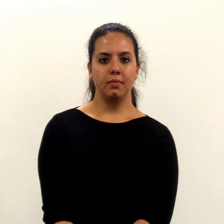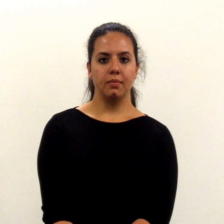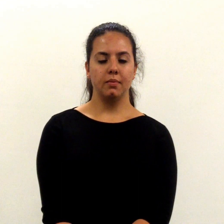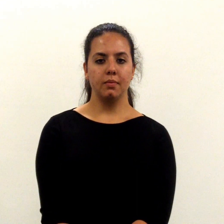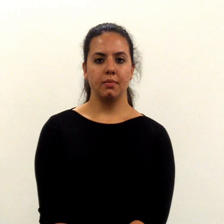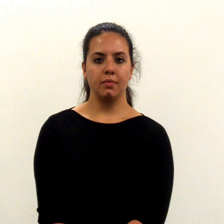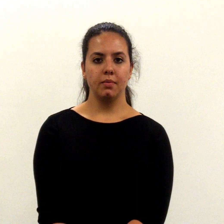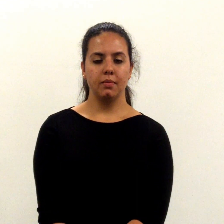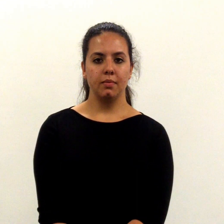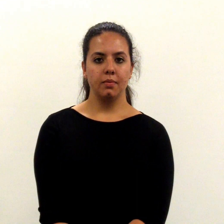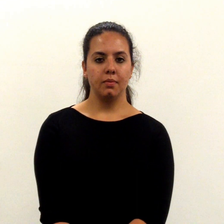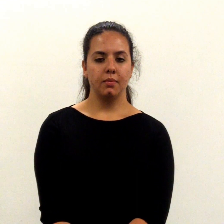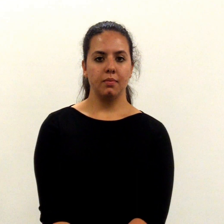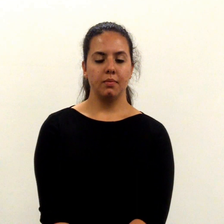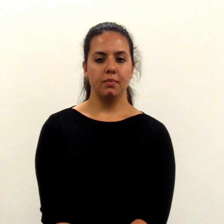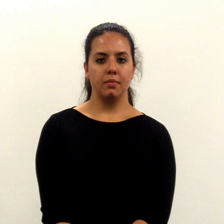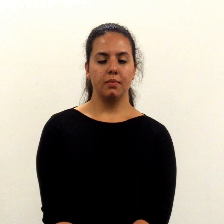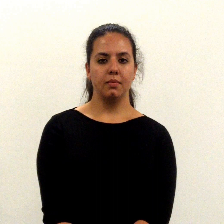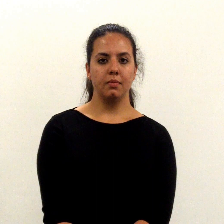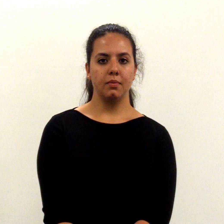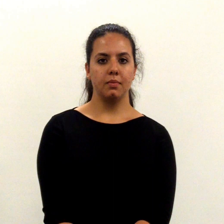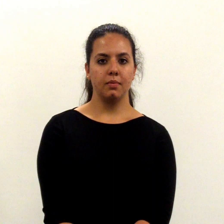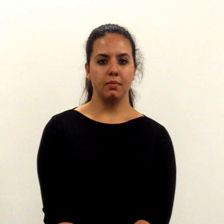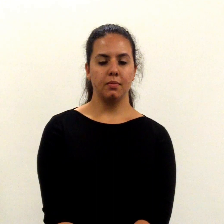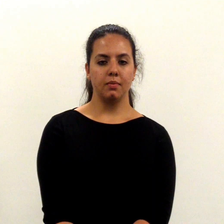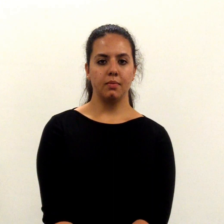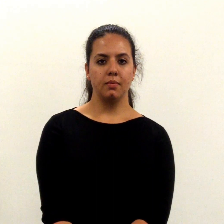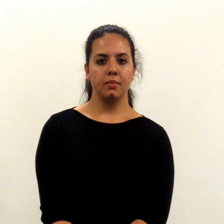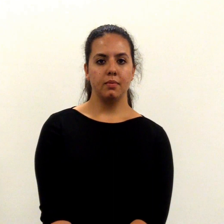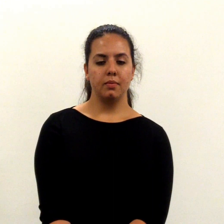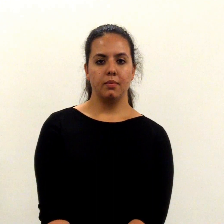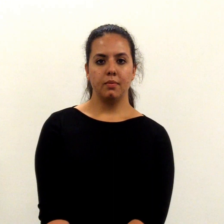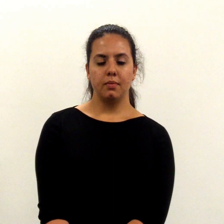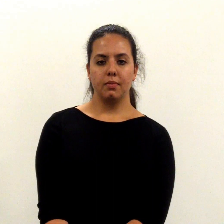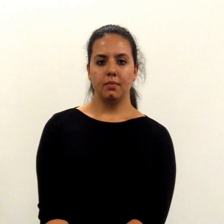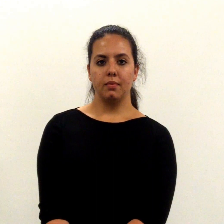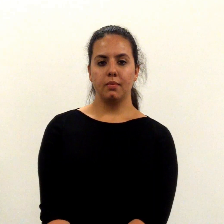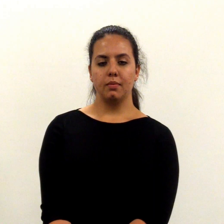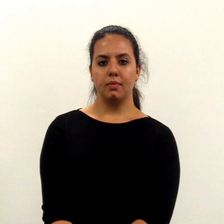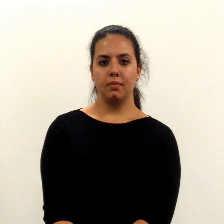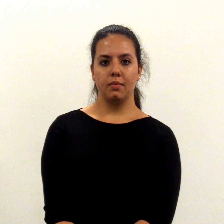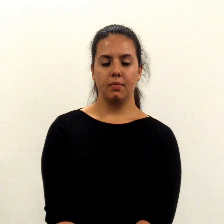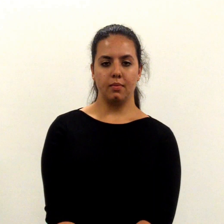in English. We do, but we don't have a name for it. In ASL, we call it the agent.